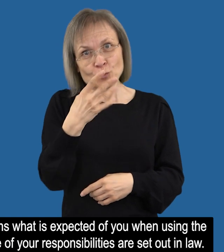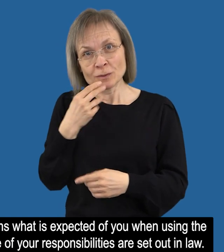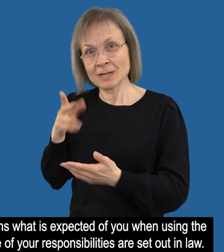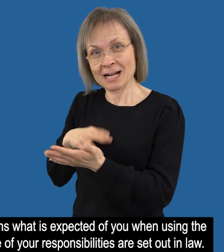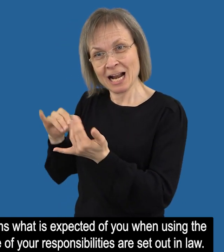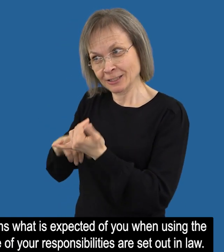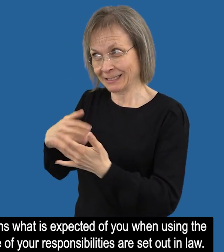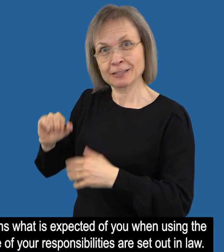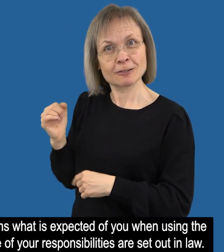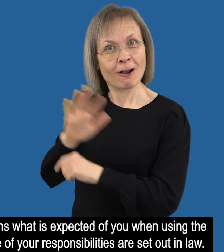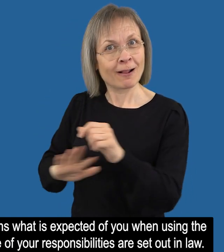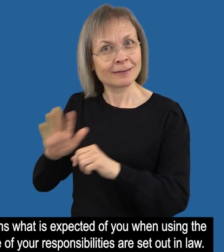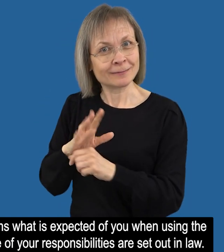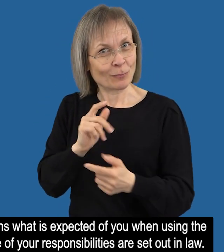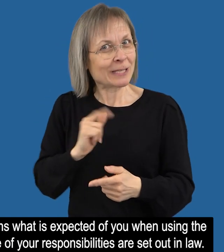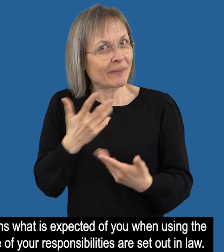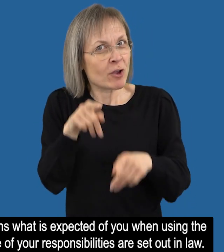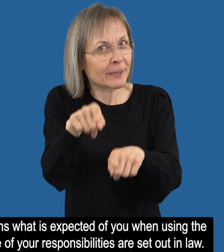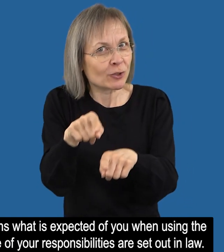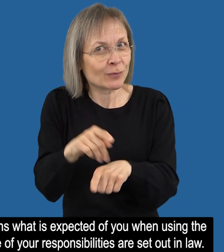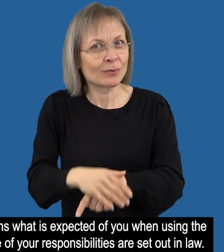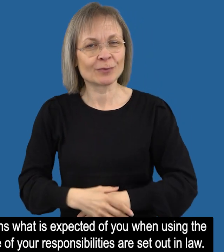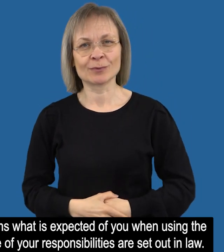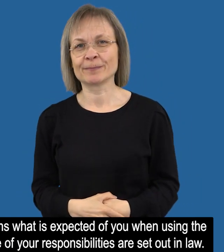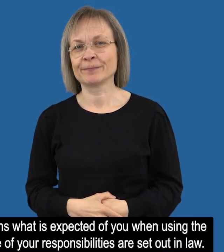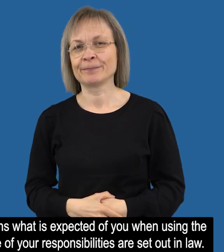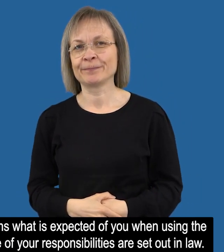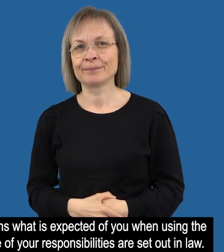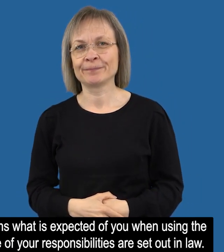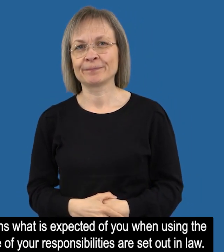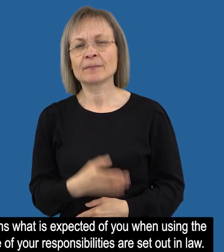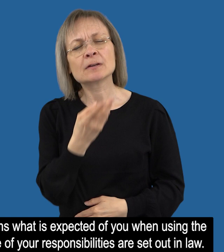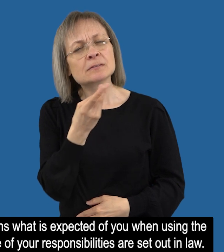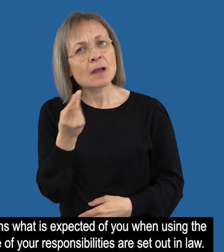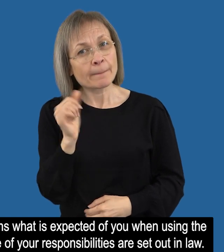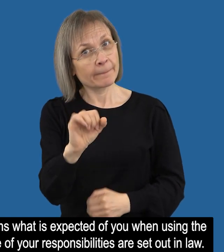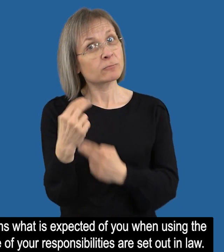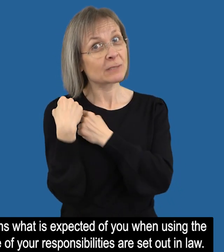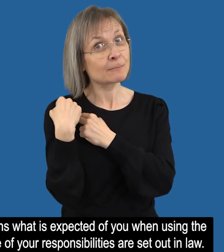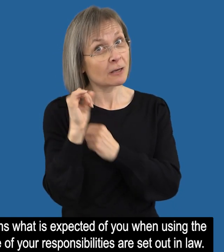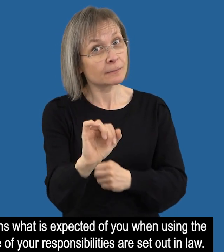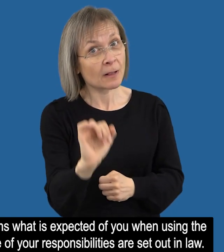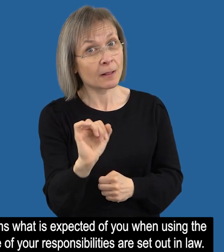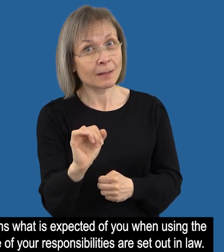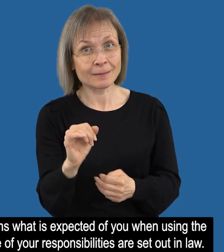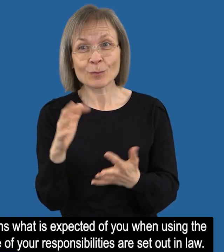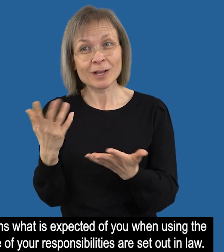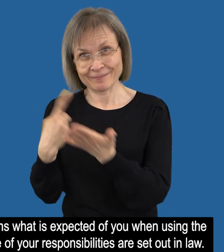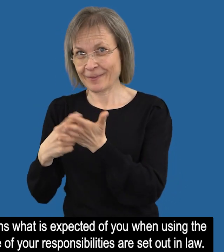The Charter also explains what is expected of you when using the NHS in Scotland. Some of your responsibilities